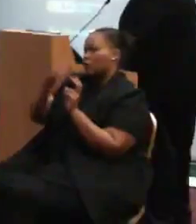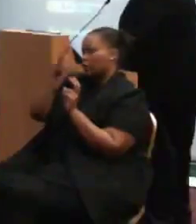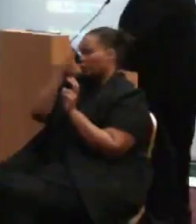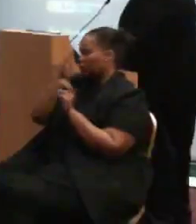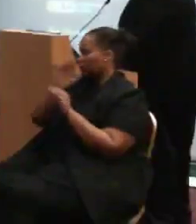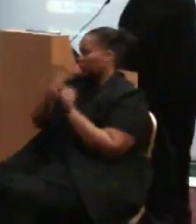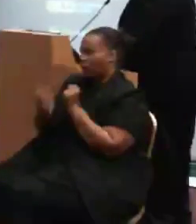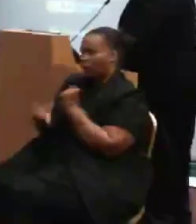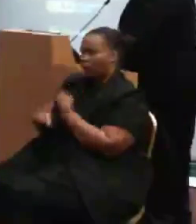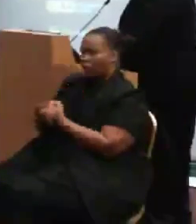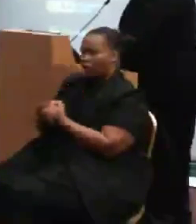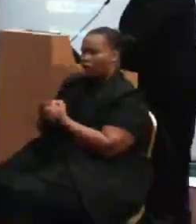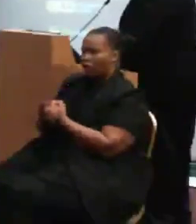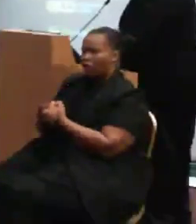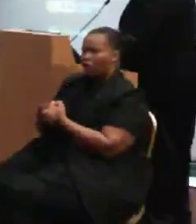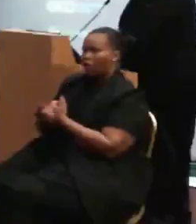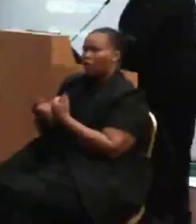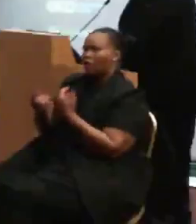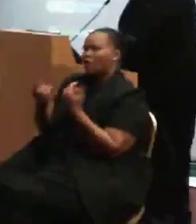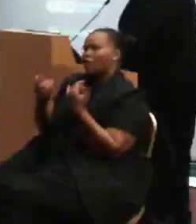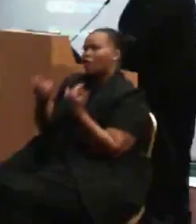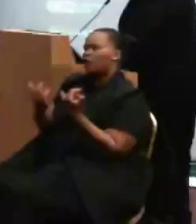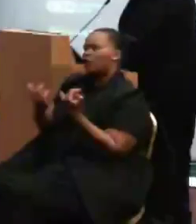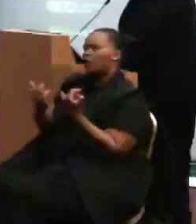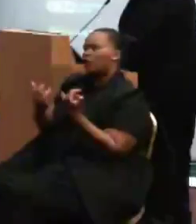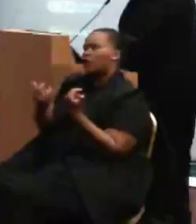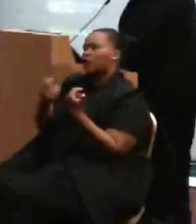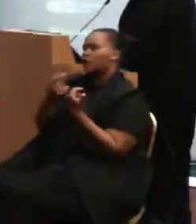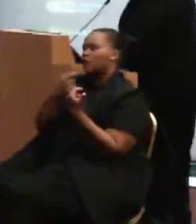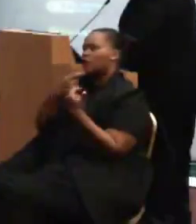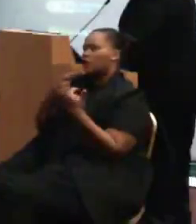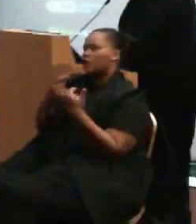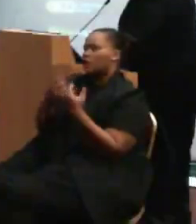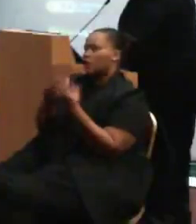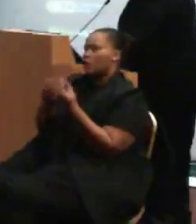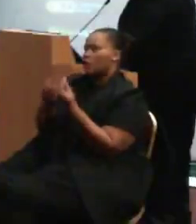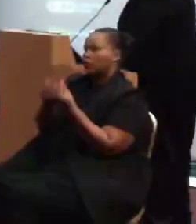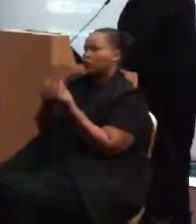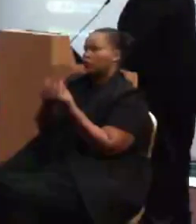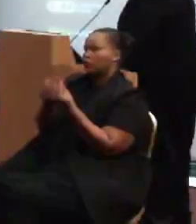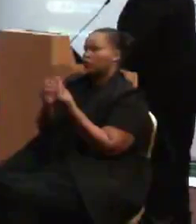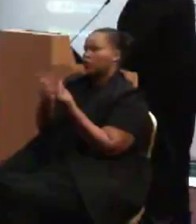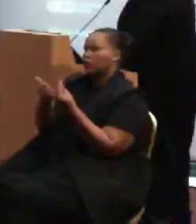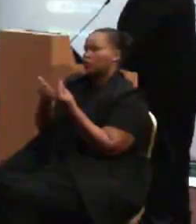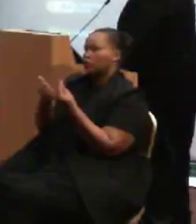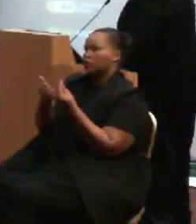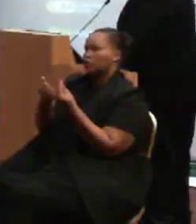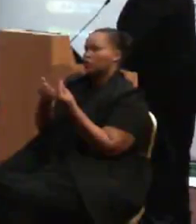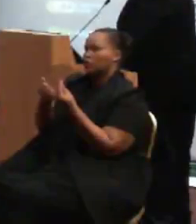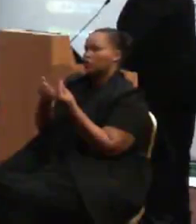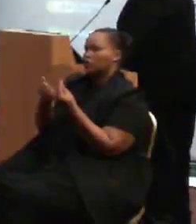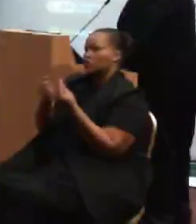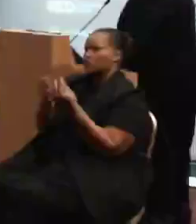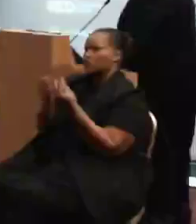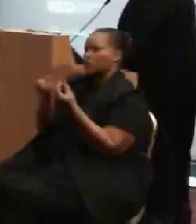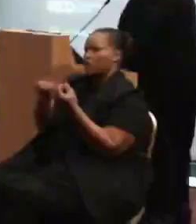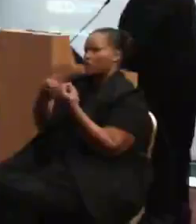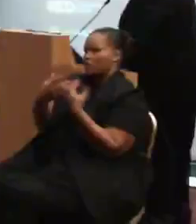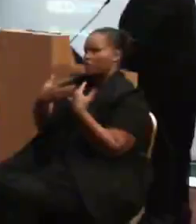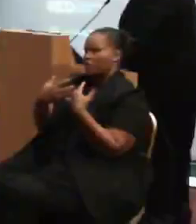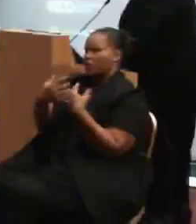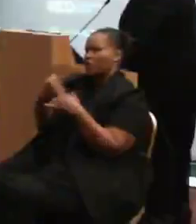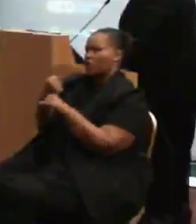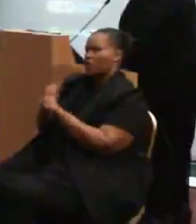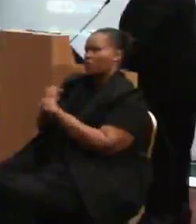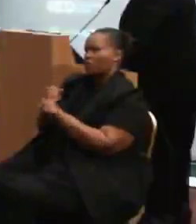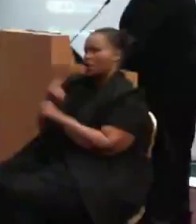have undertaken to provide us revised figures in Gauteng for all the elements